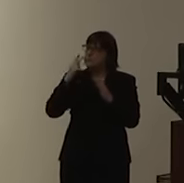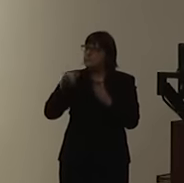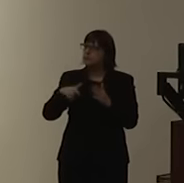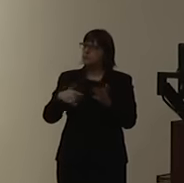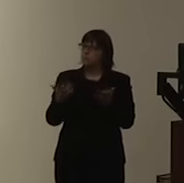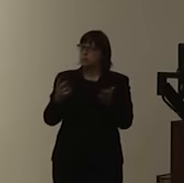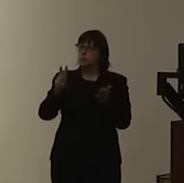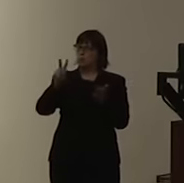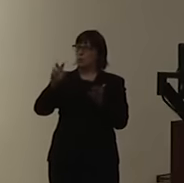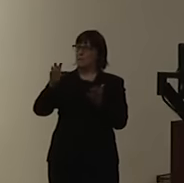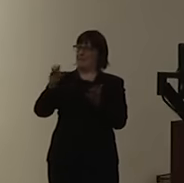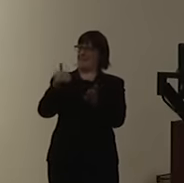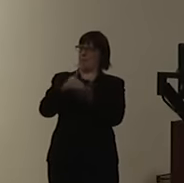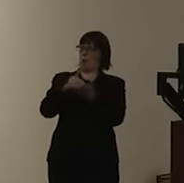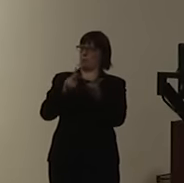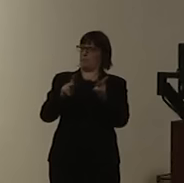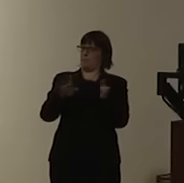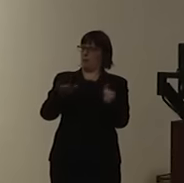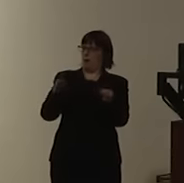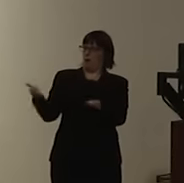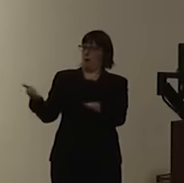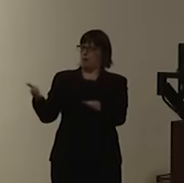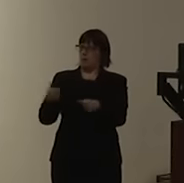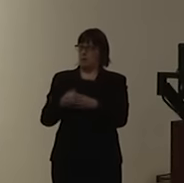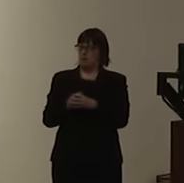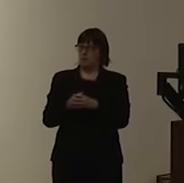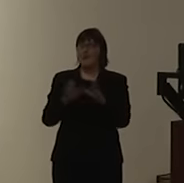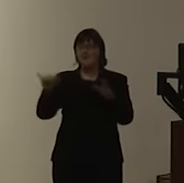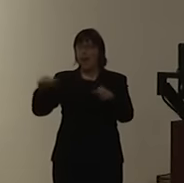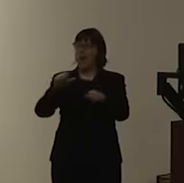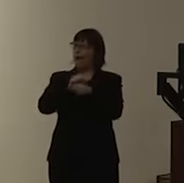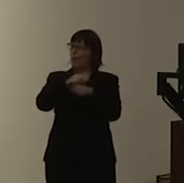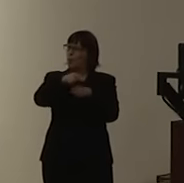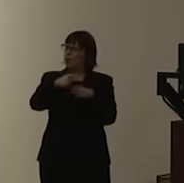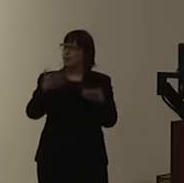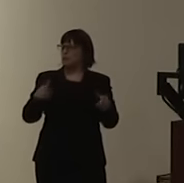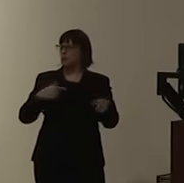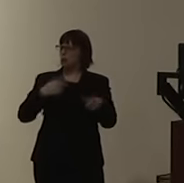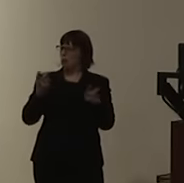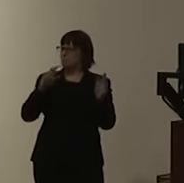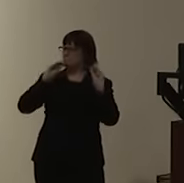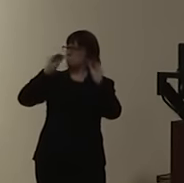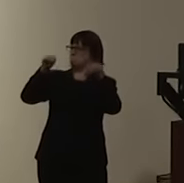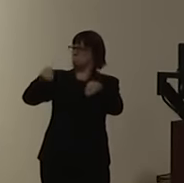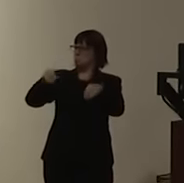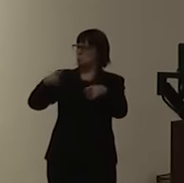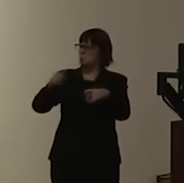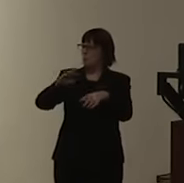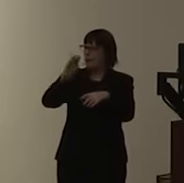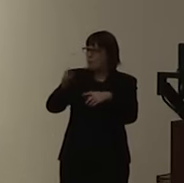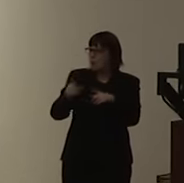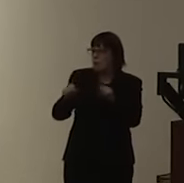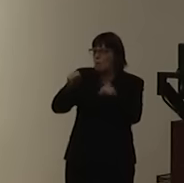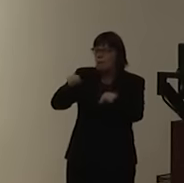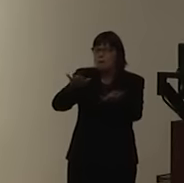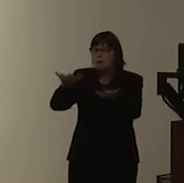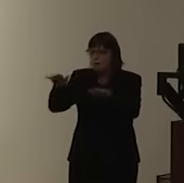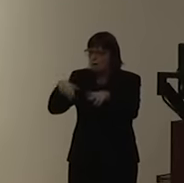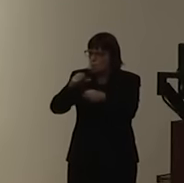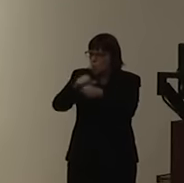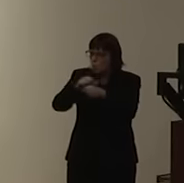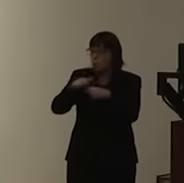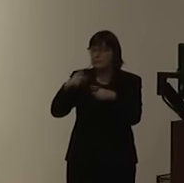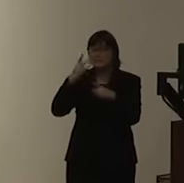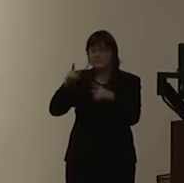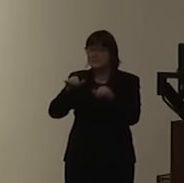people, you know. And that's the thing about working there, as I finally did, is these places have been around forever with the same